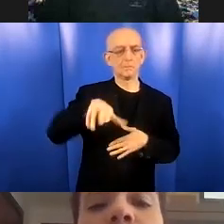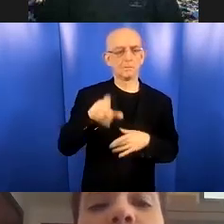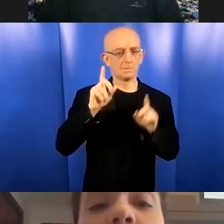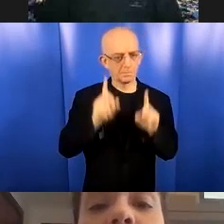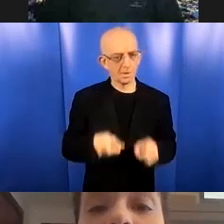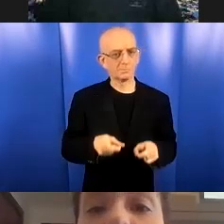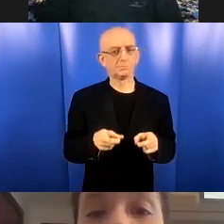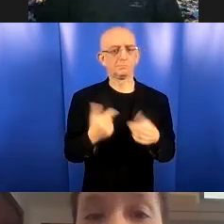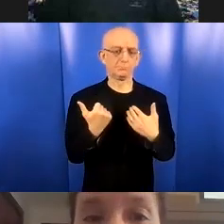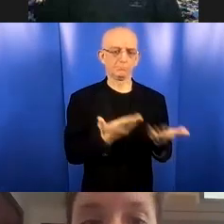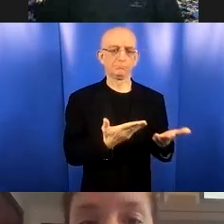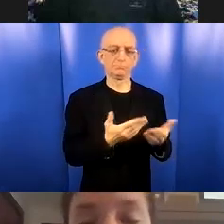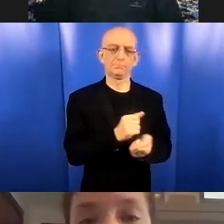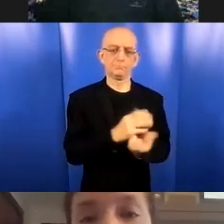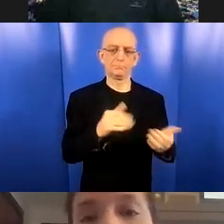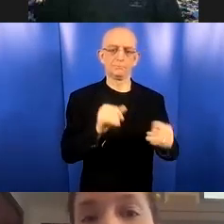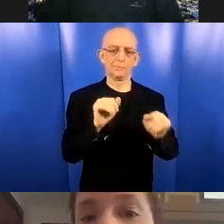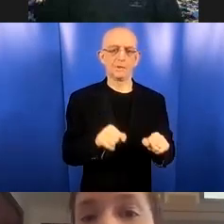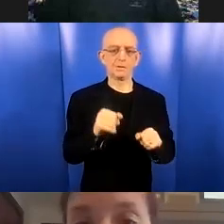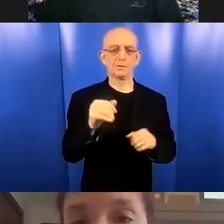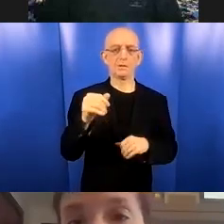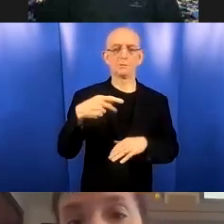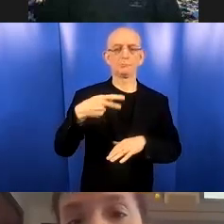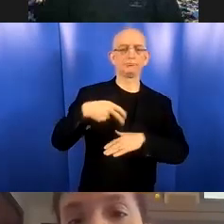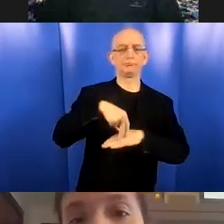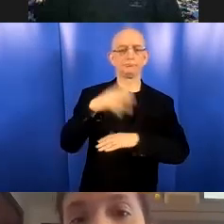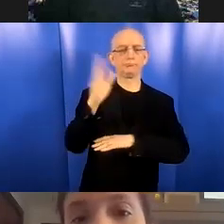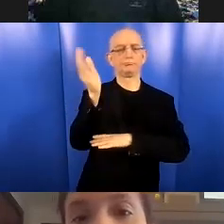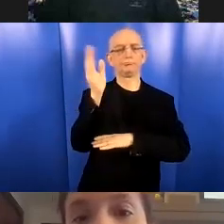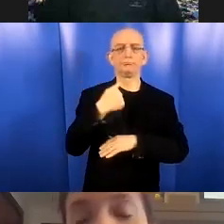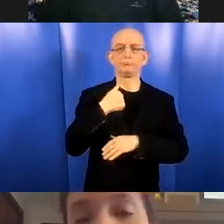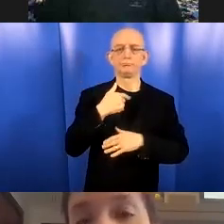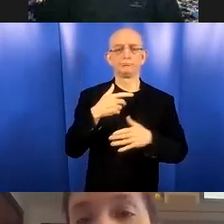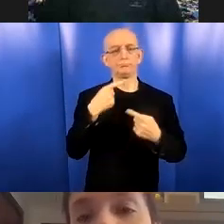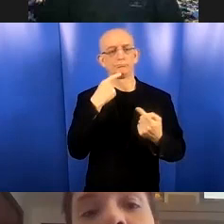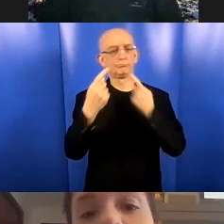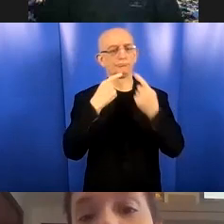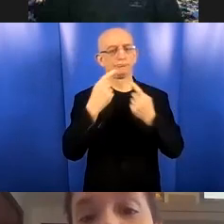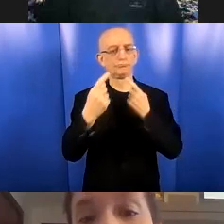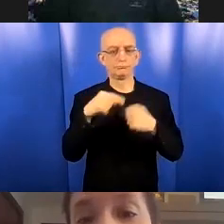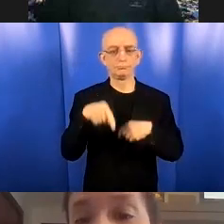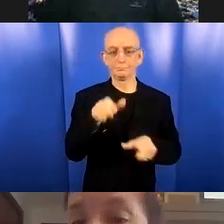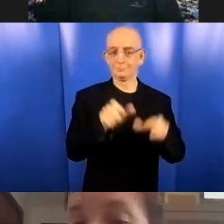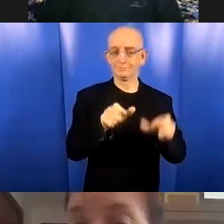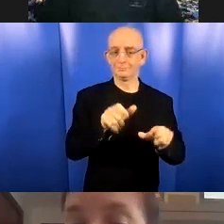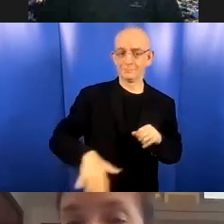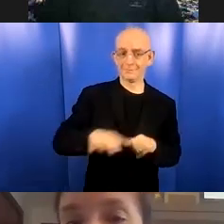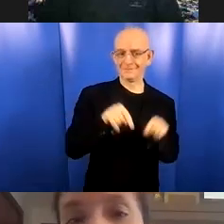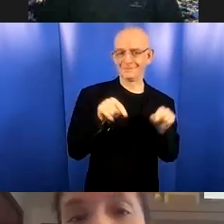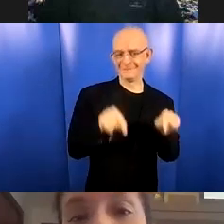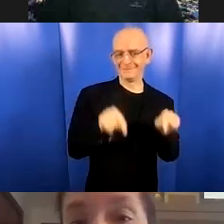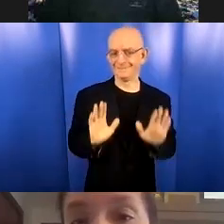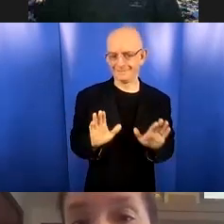And we create a rating system through which each country is put into one of 5